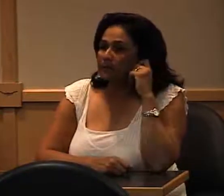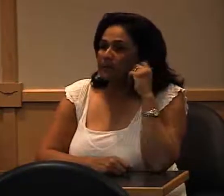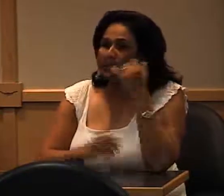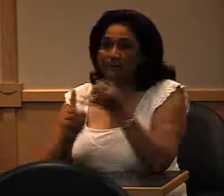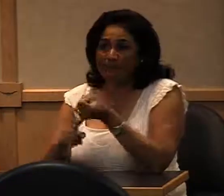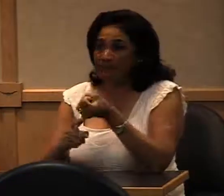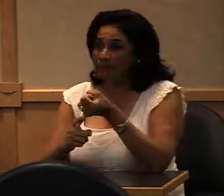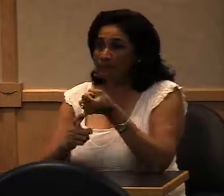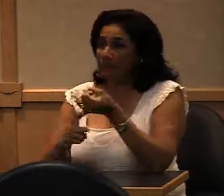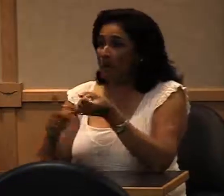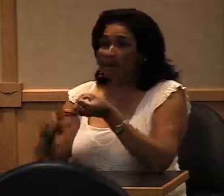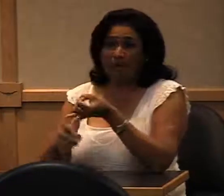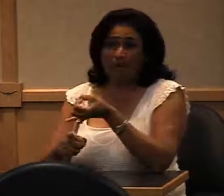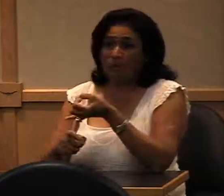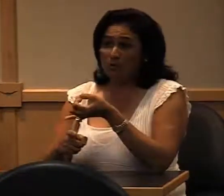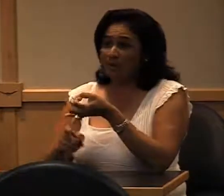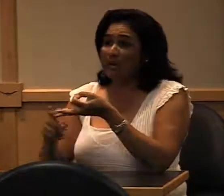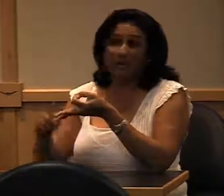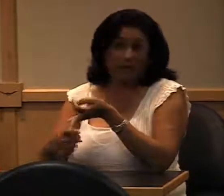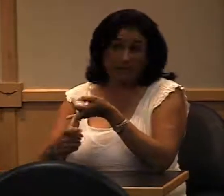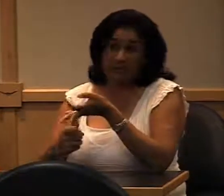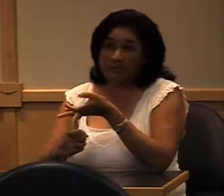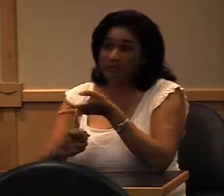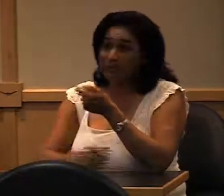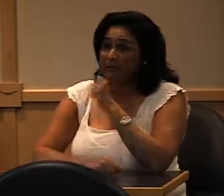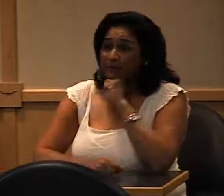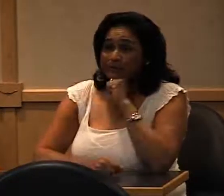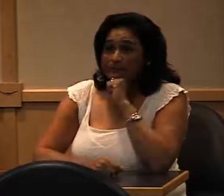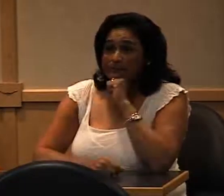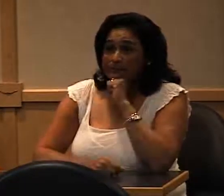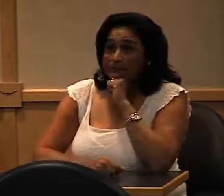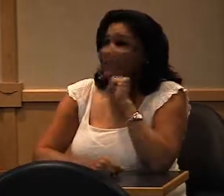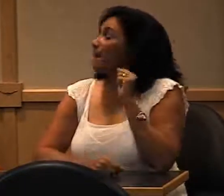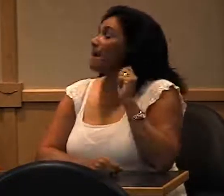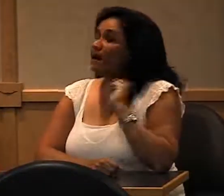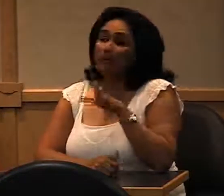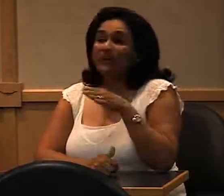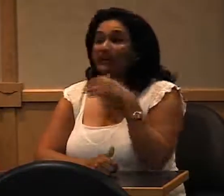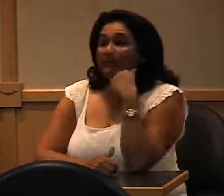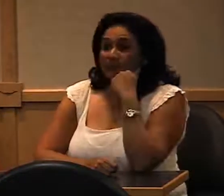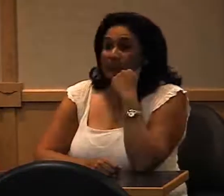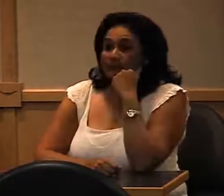But I feel, I have goals, I have dreams, and I want to get there.